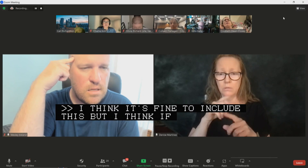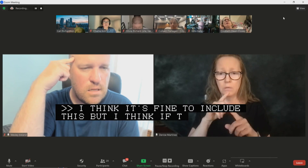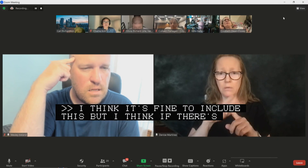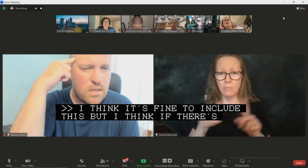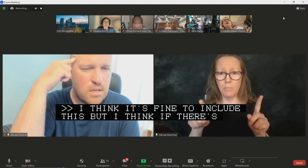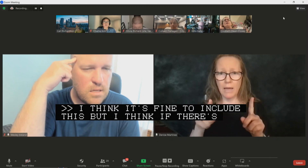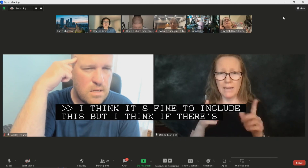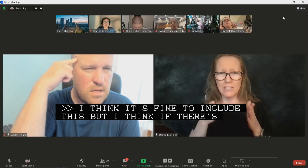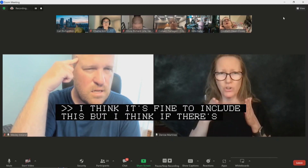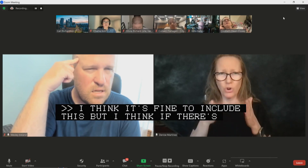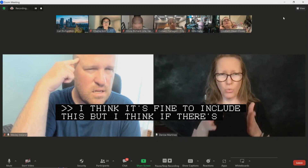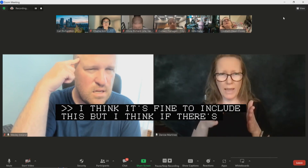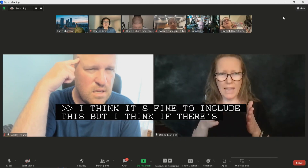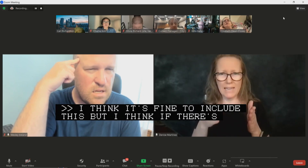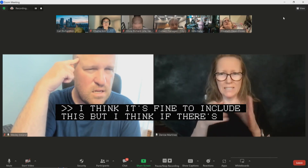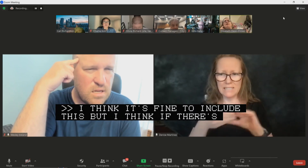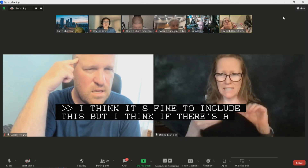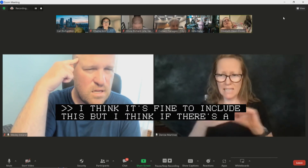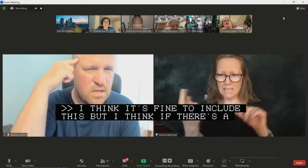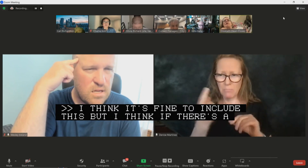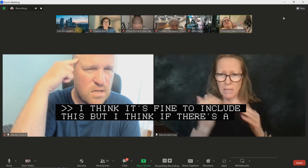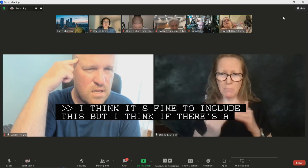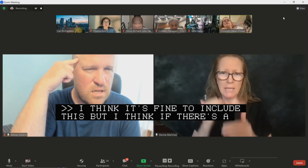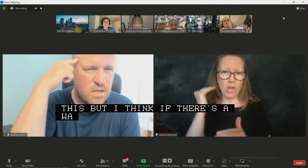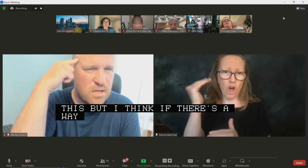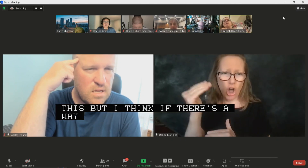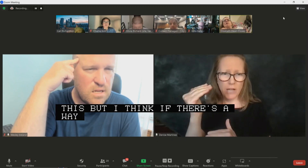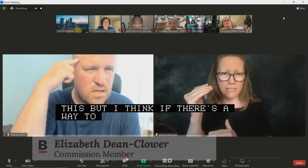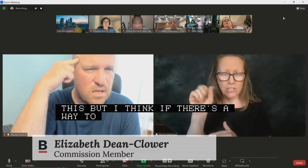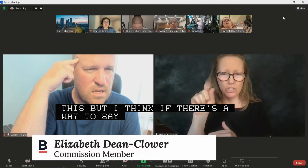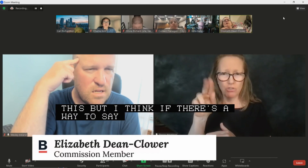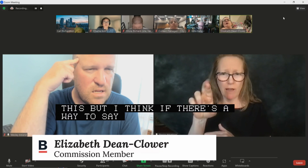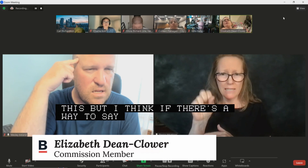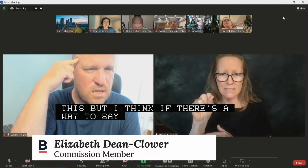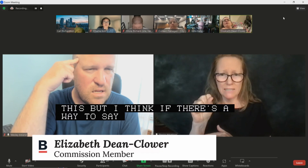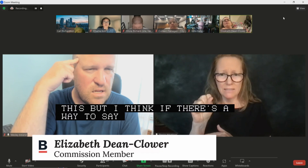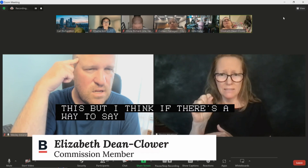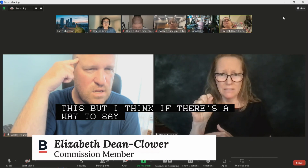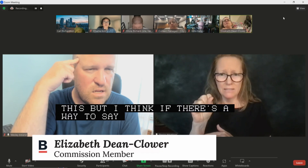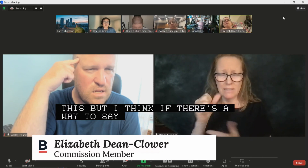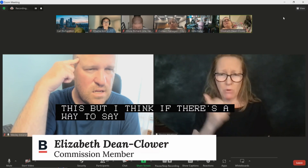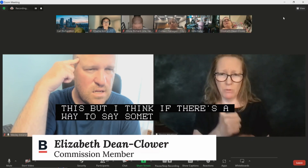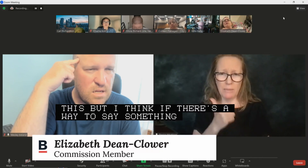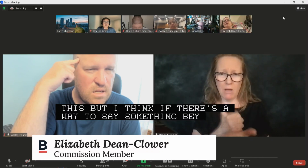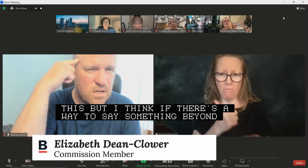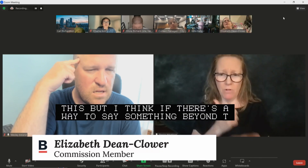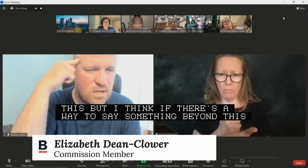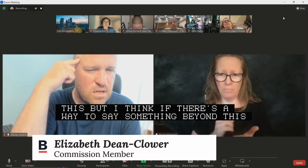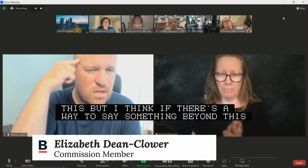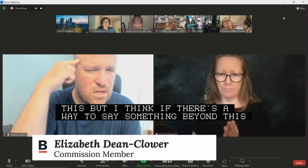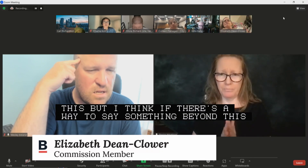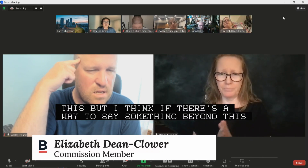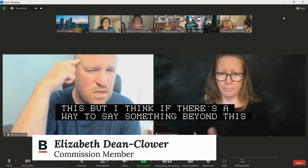say something beyond stress, that would be helpful.